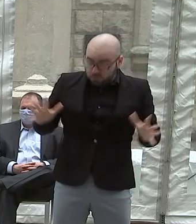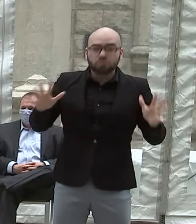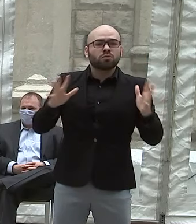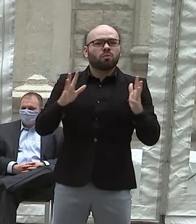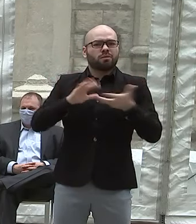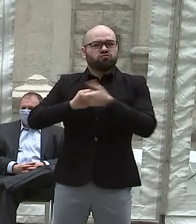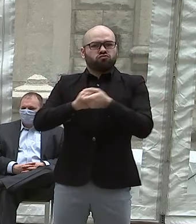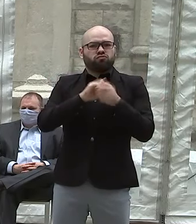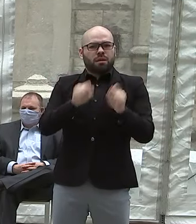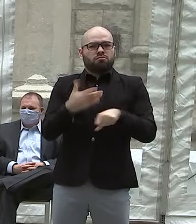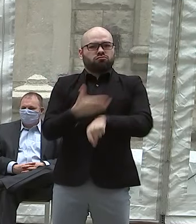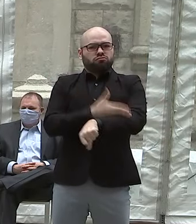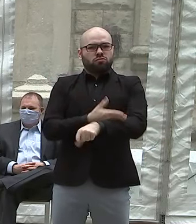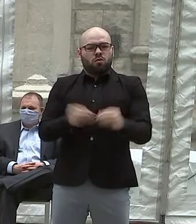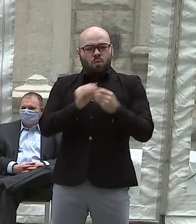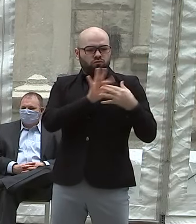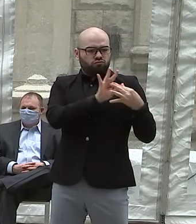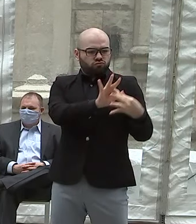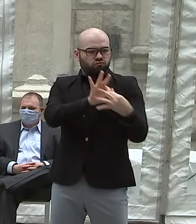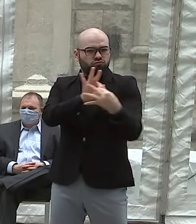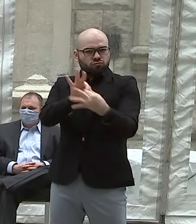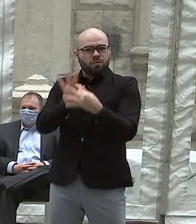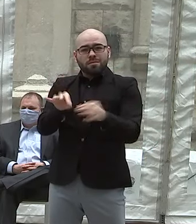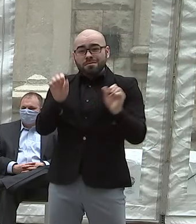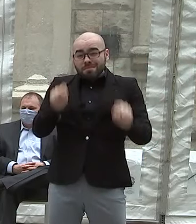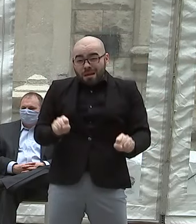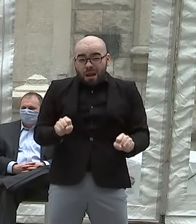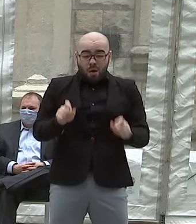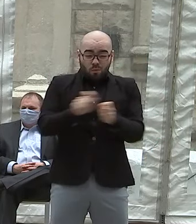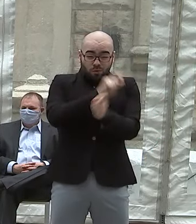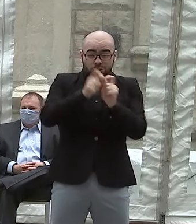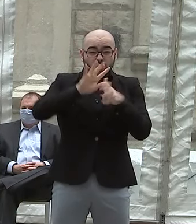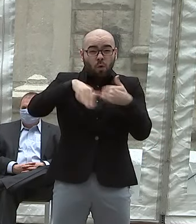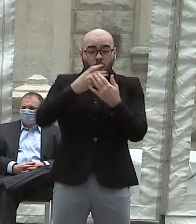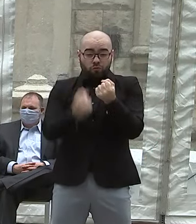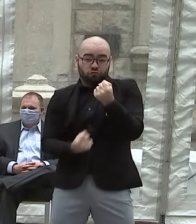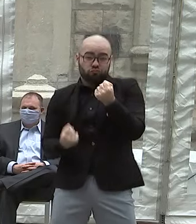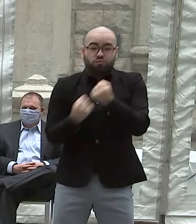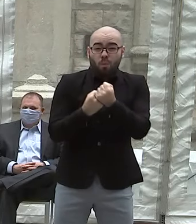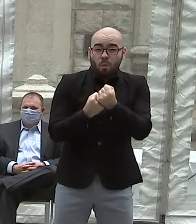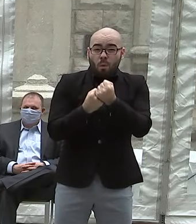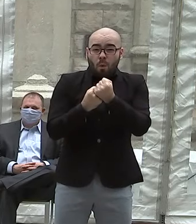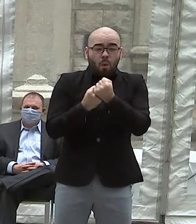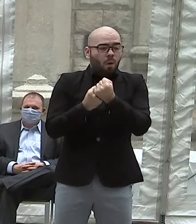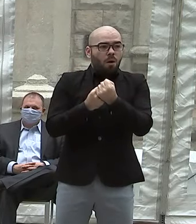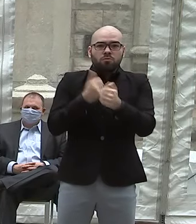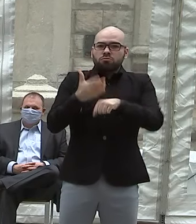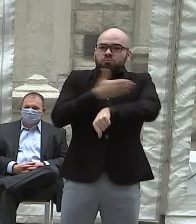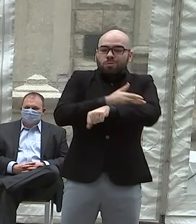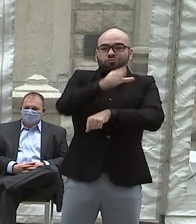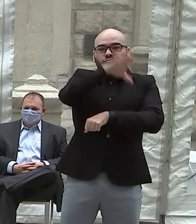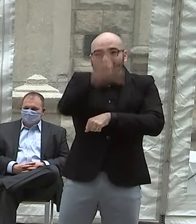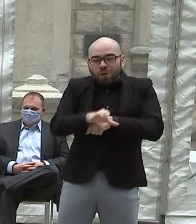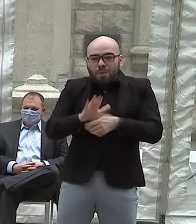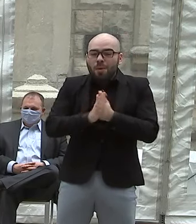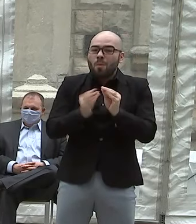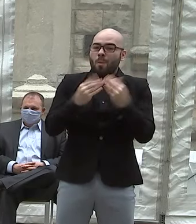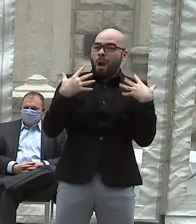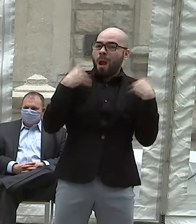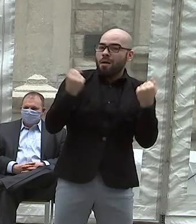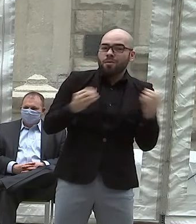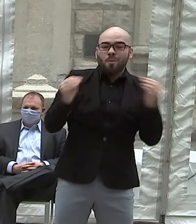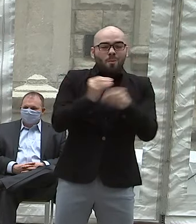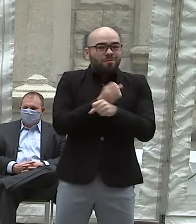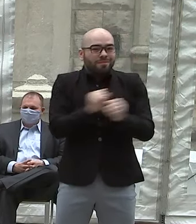more connected. We can make crucial adjustments to the safety net that will help our city be healthier, safer, and more equitable in the